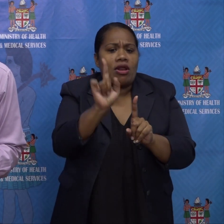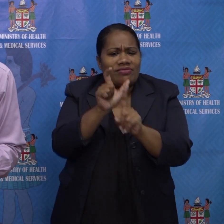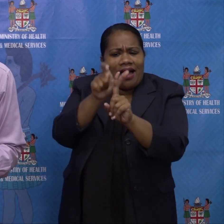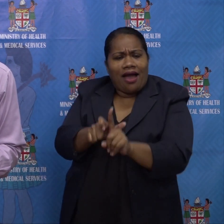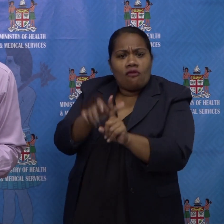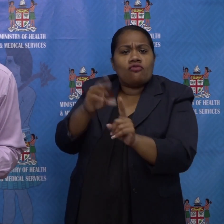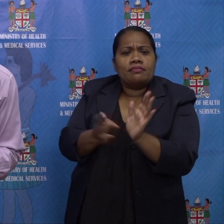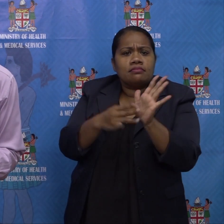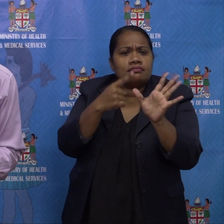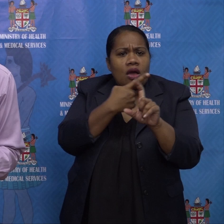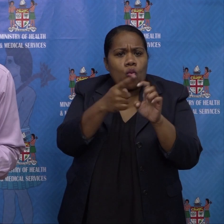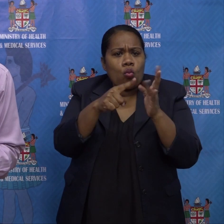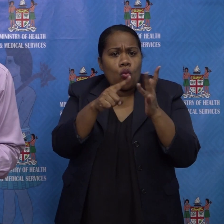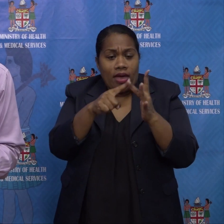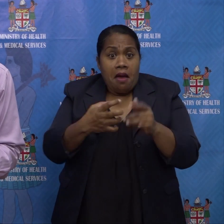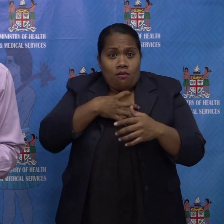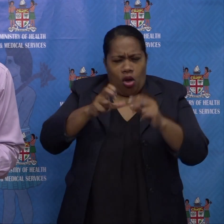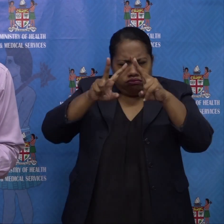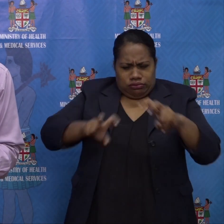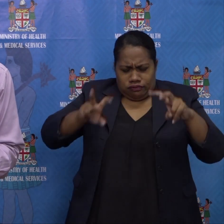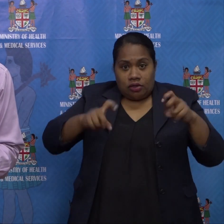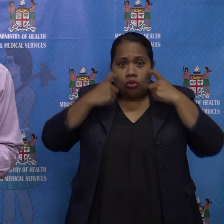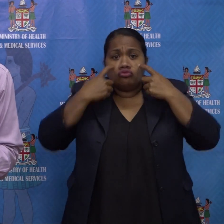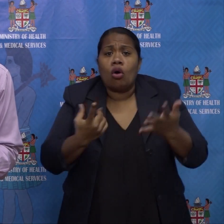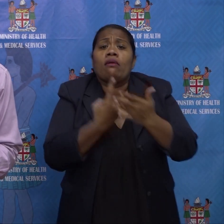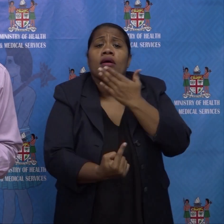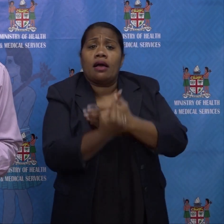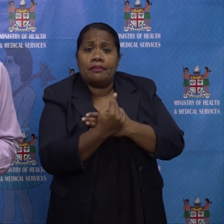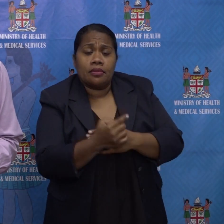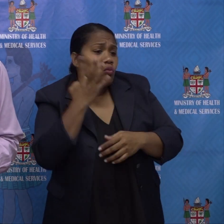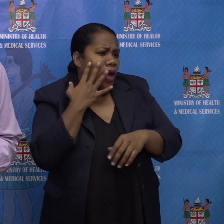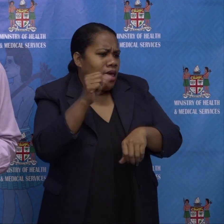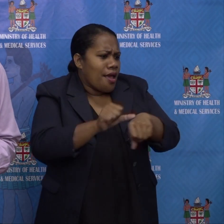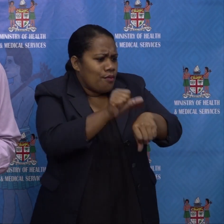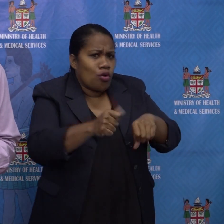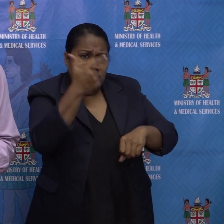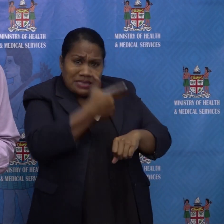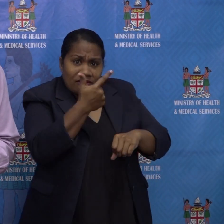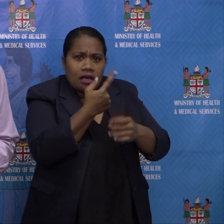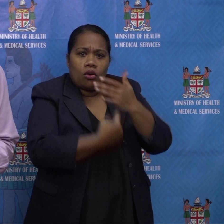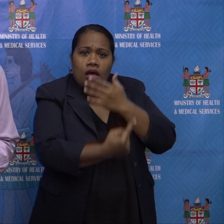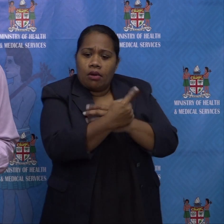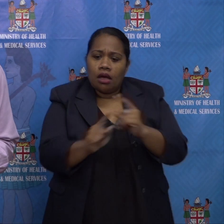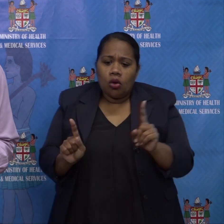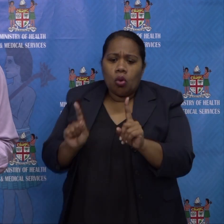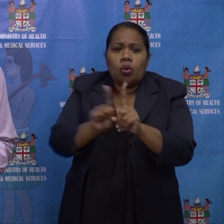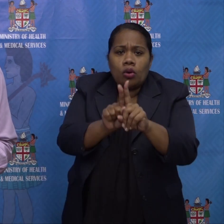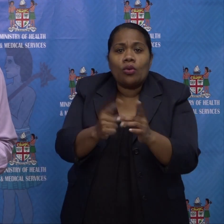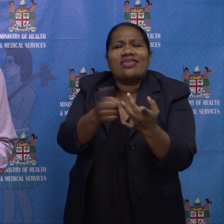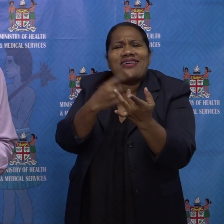investigations reveal that during a family gathering on the 17th of April, she also came in contact with another case from